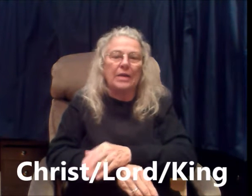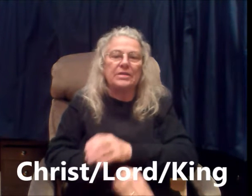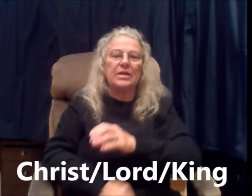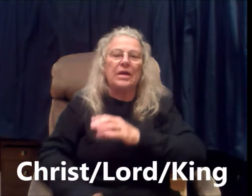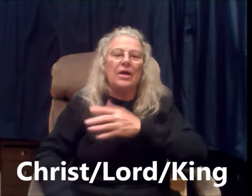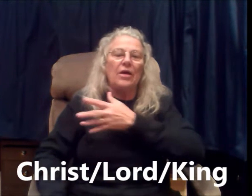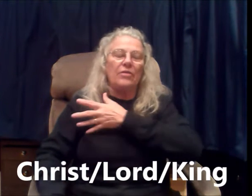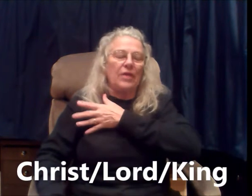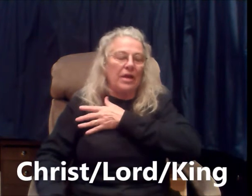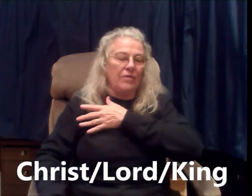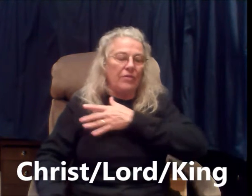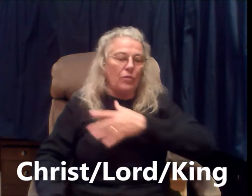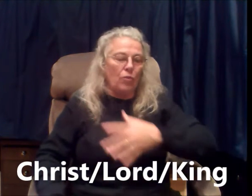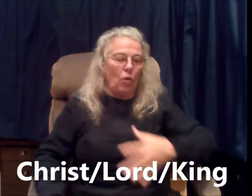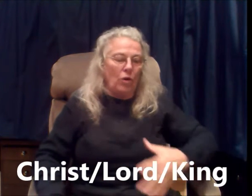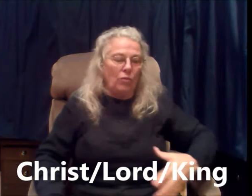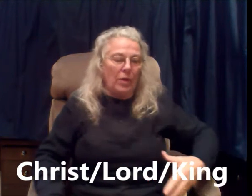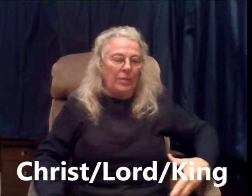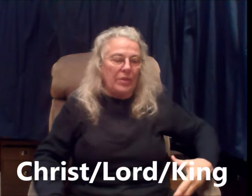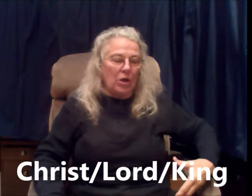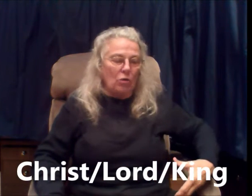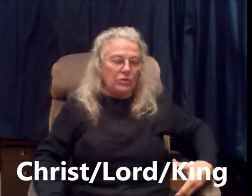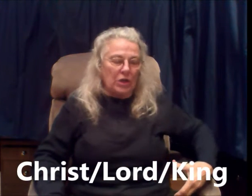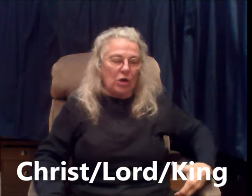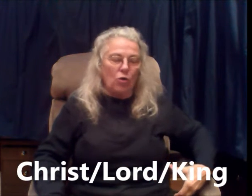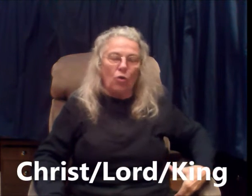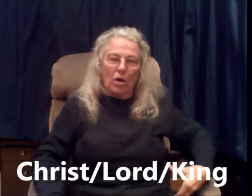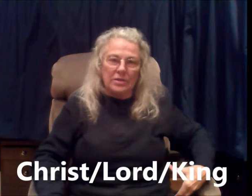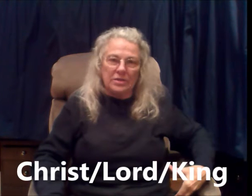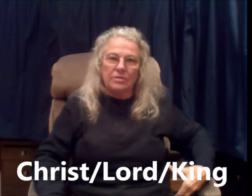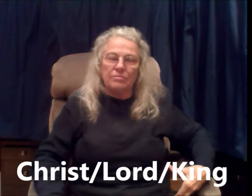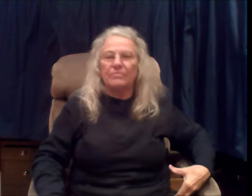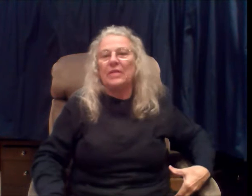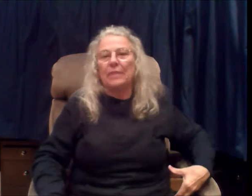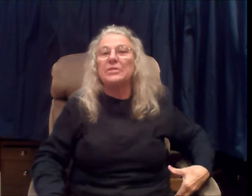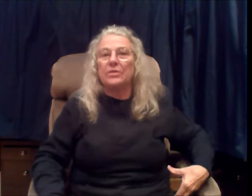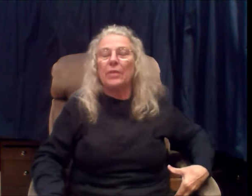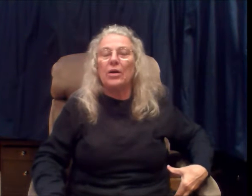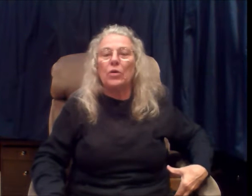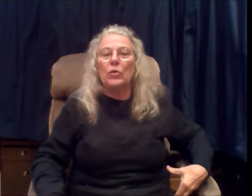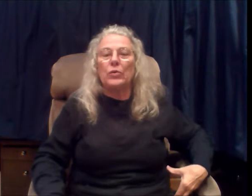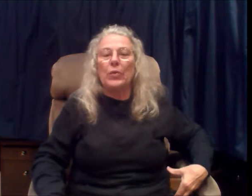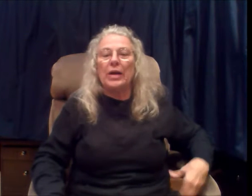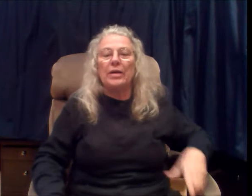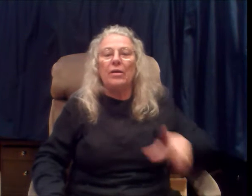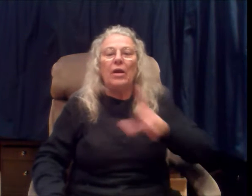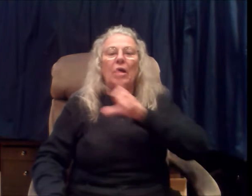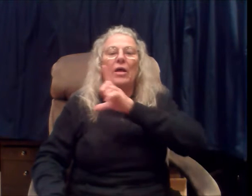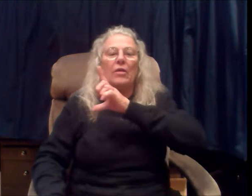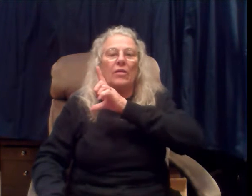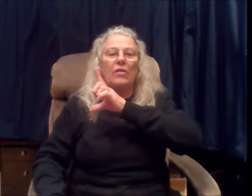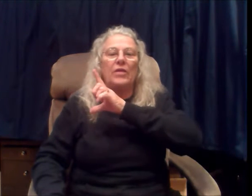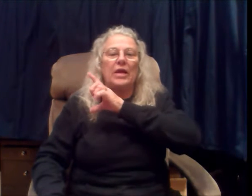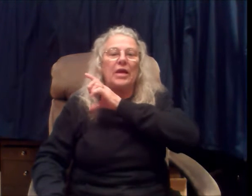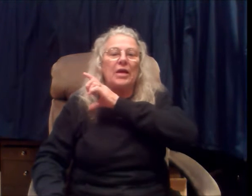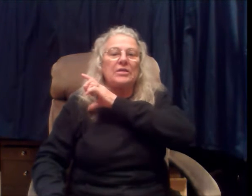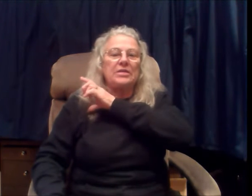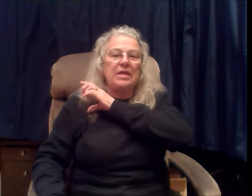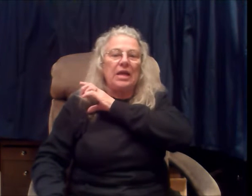Christ. Think of the royal ribbon that goes across, like Miss America would wear. The